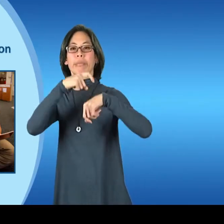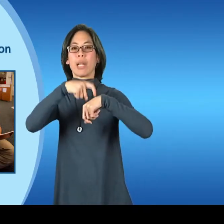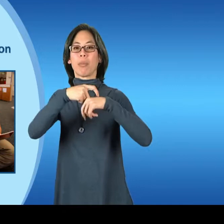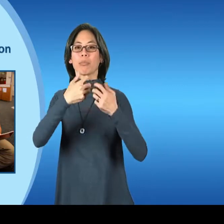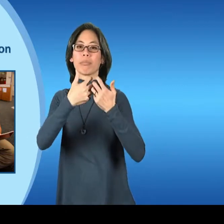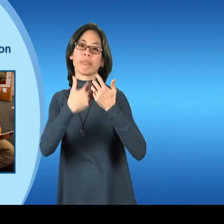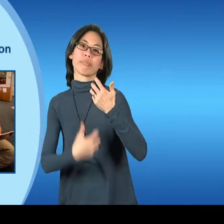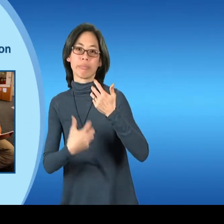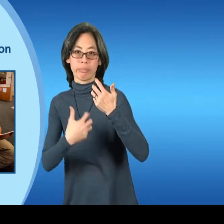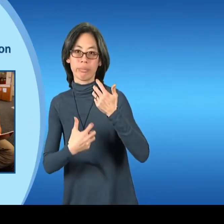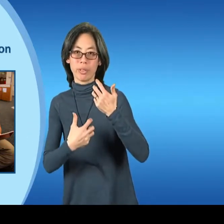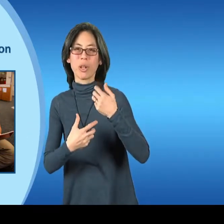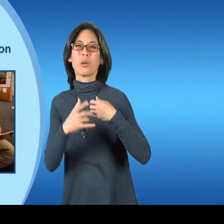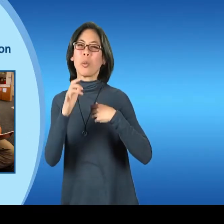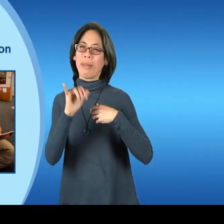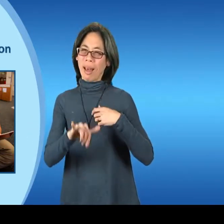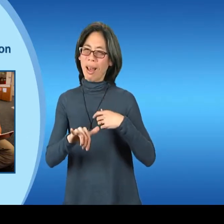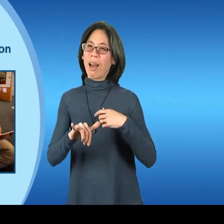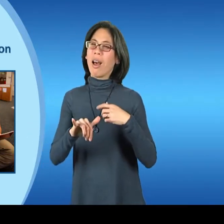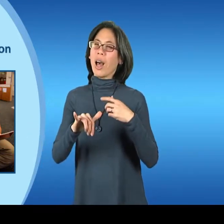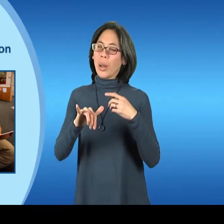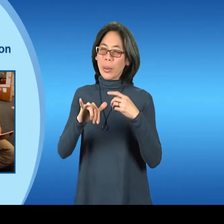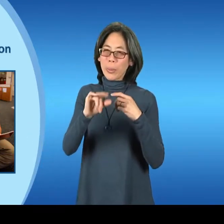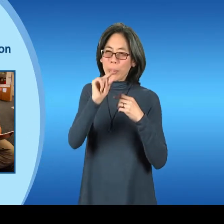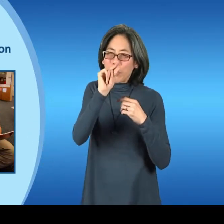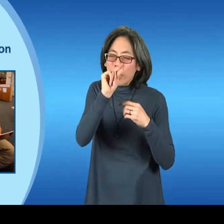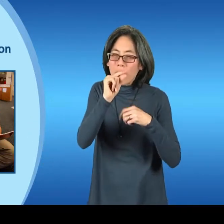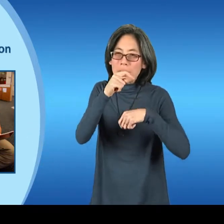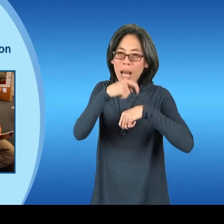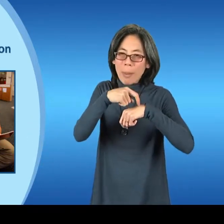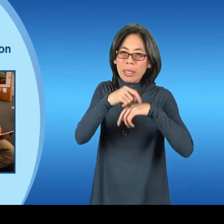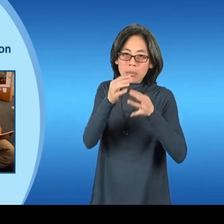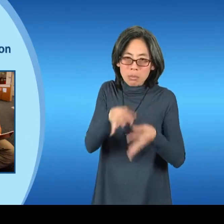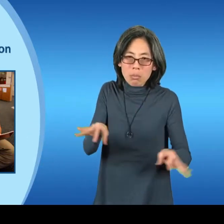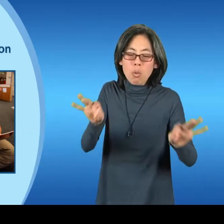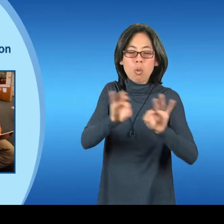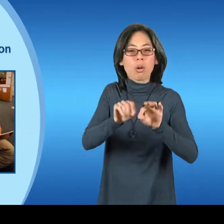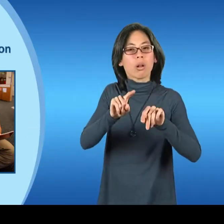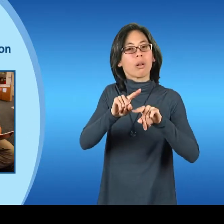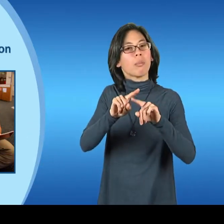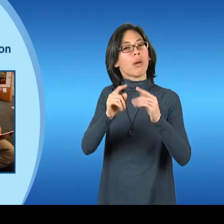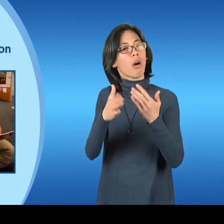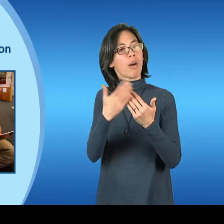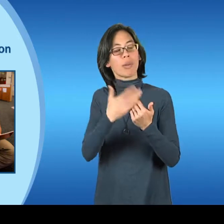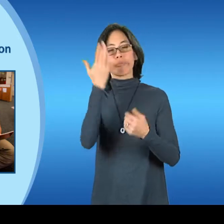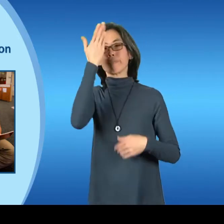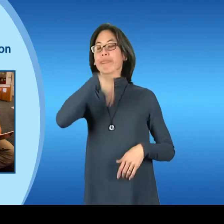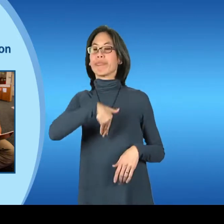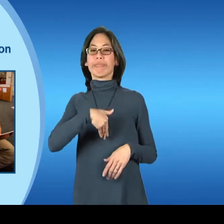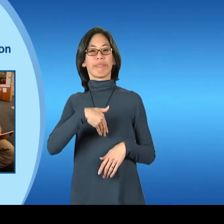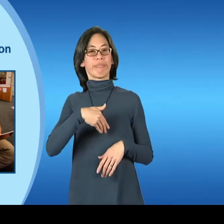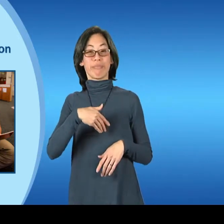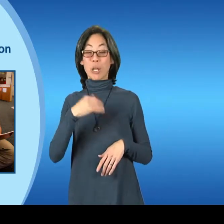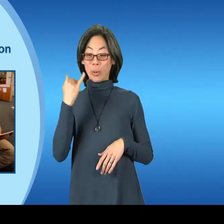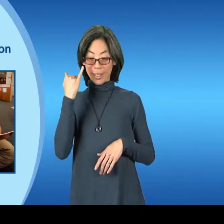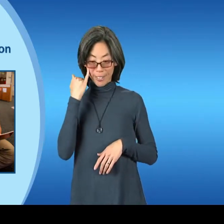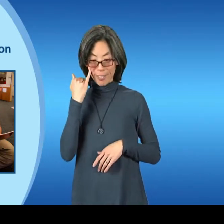that label. The timing is off. So timing is very important. However, that timing is often overlooked by